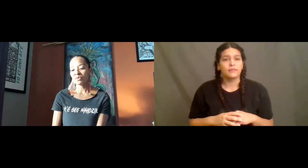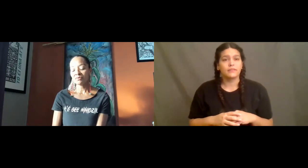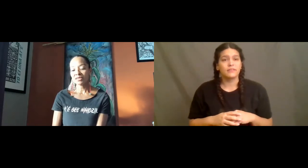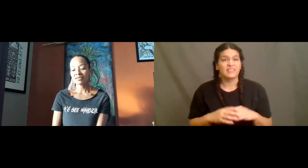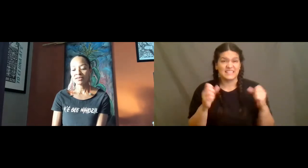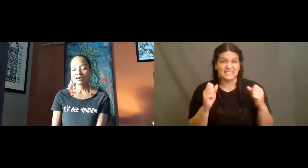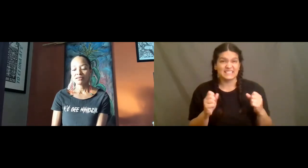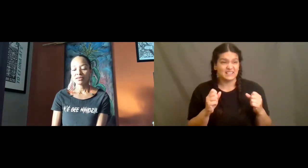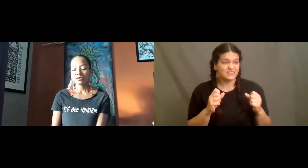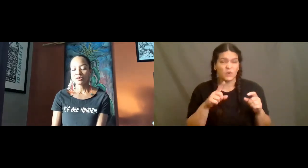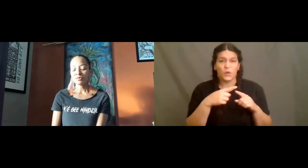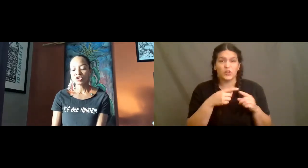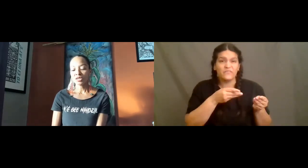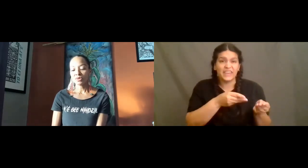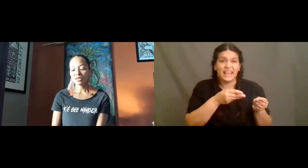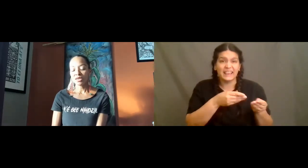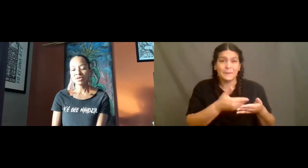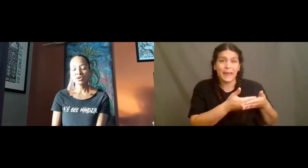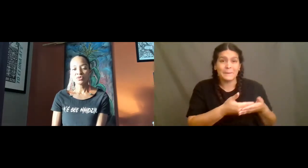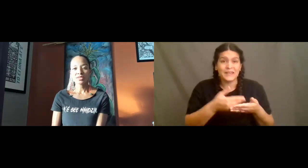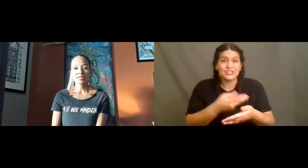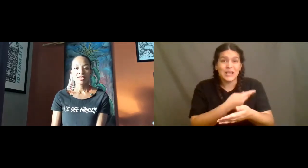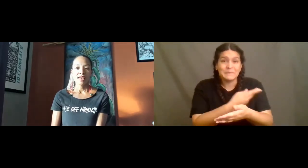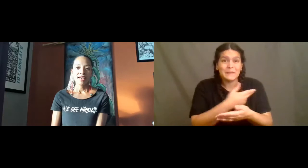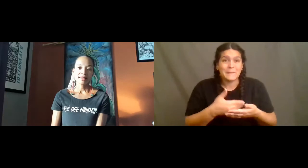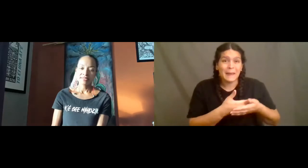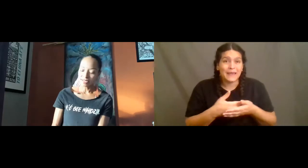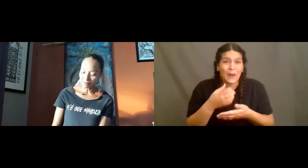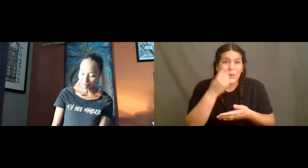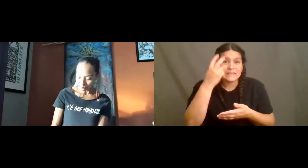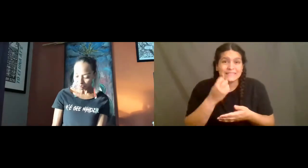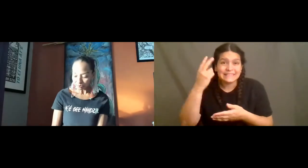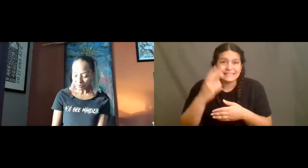the babies, the baby sheep and the baby goats.